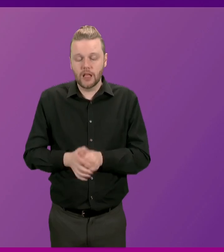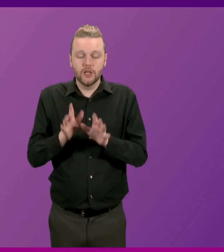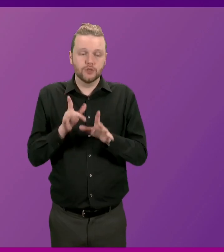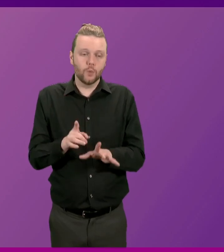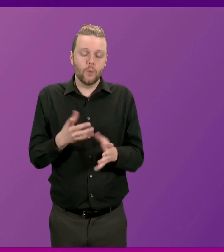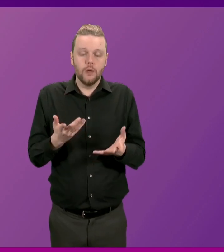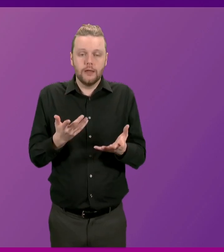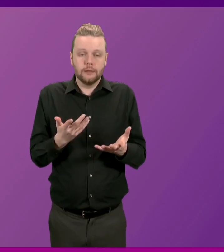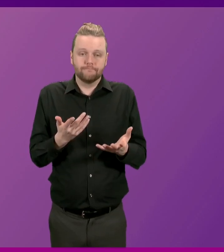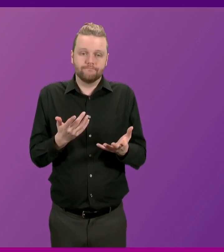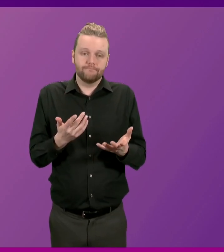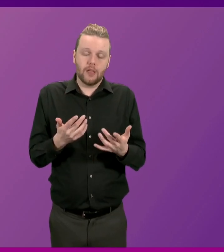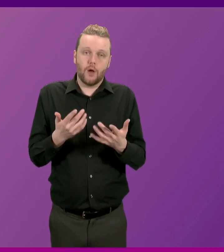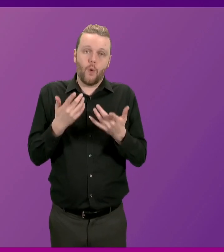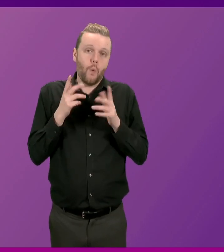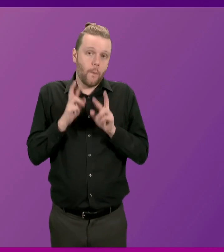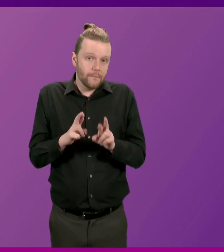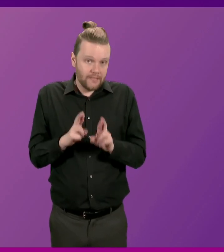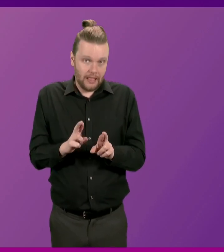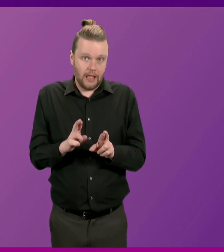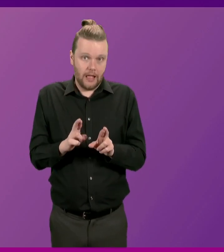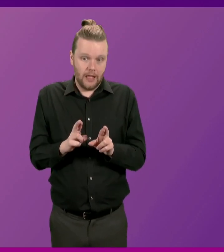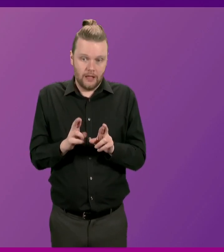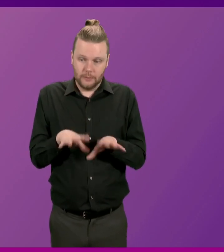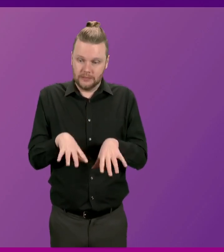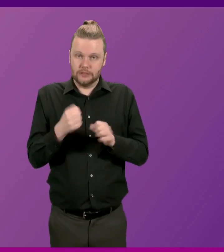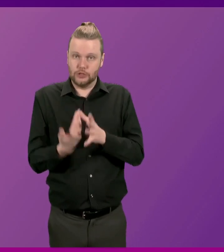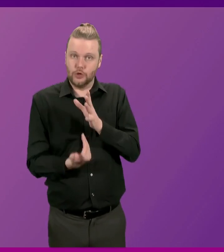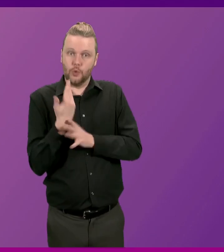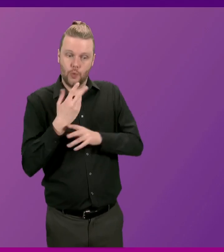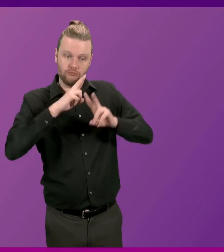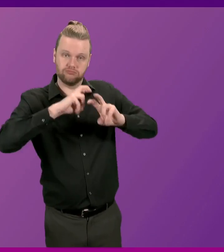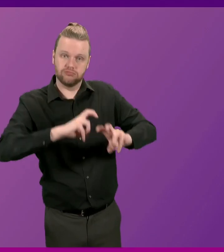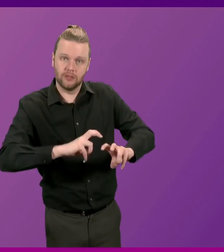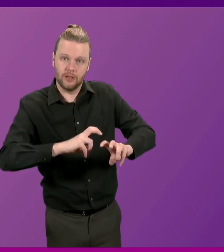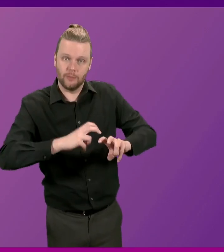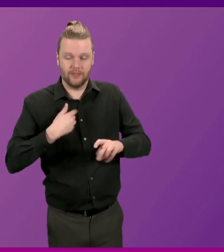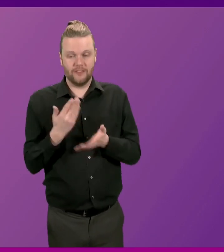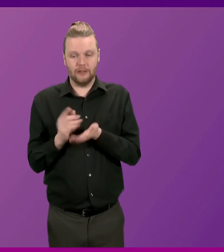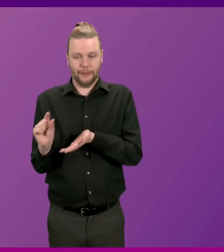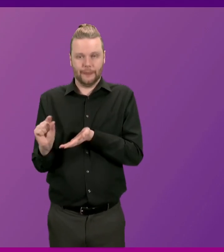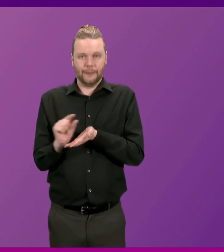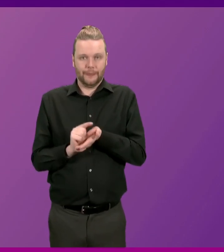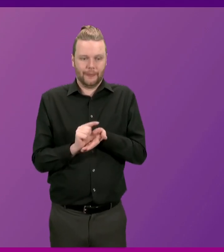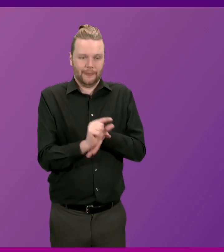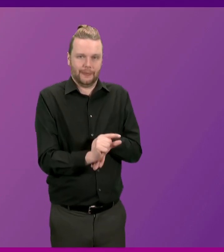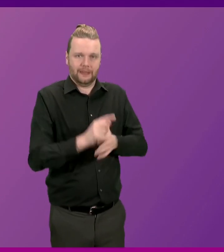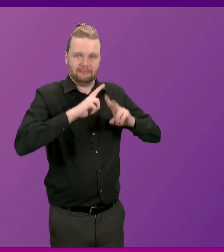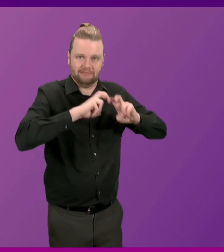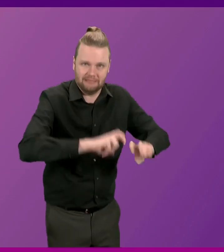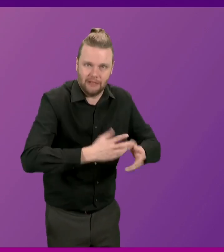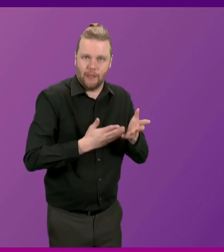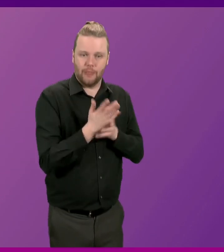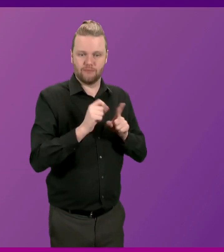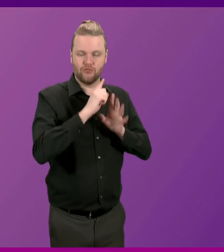So we are hopefully breaking ground with very little money, as you say, a 10 grand